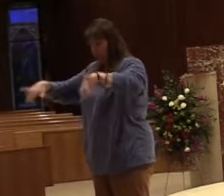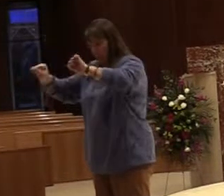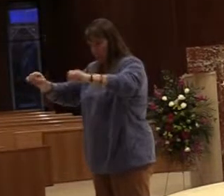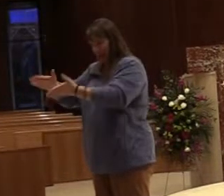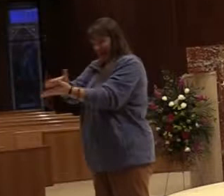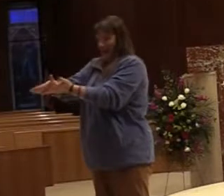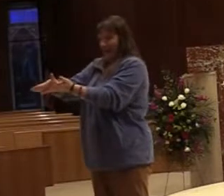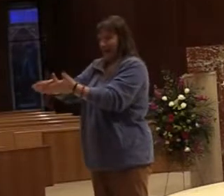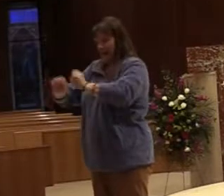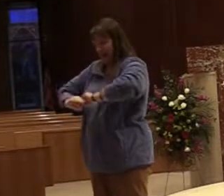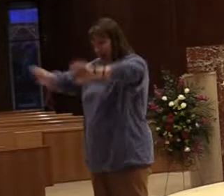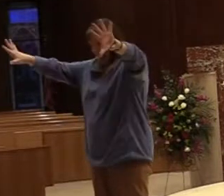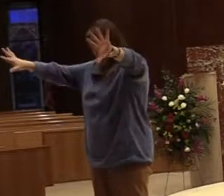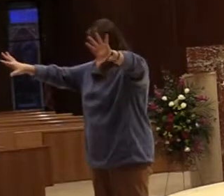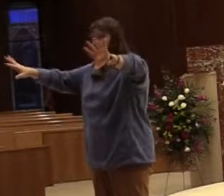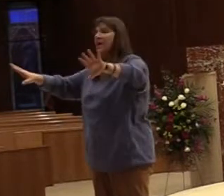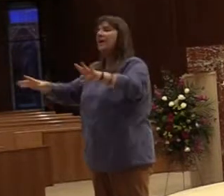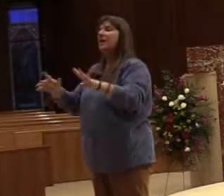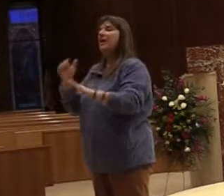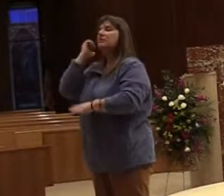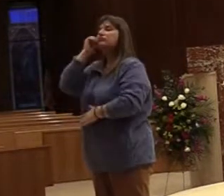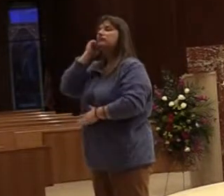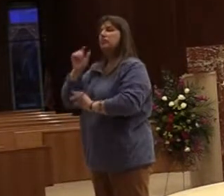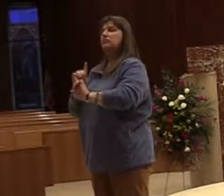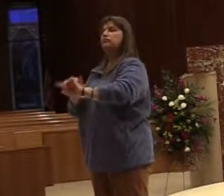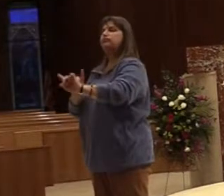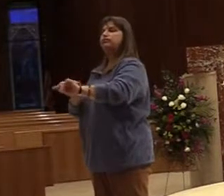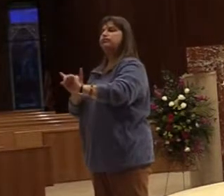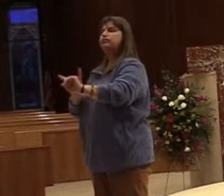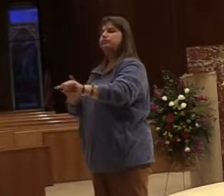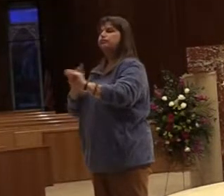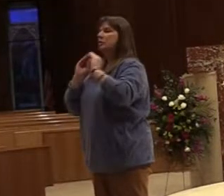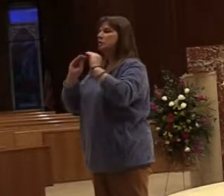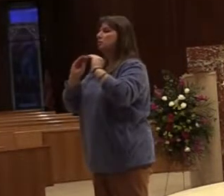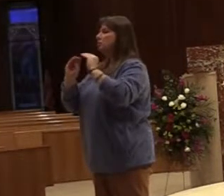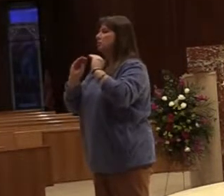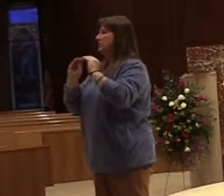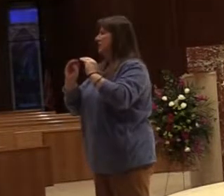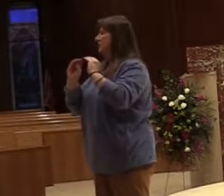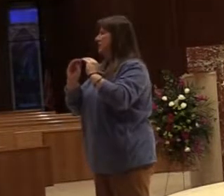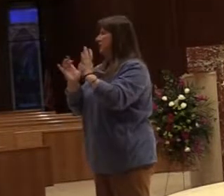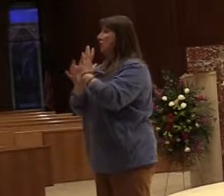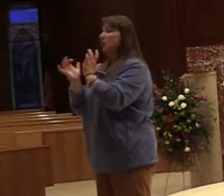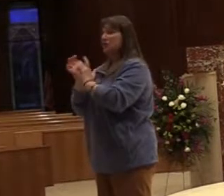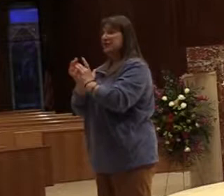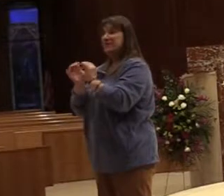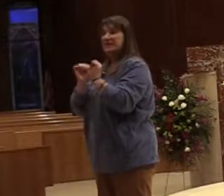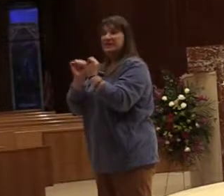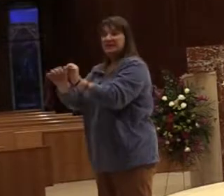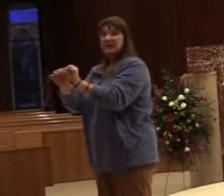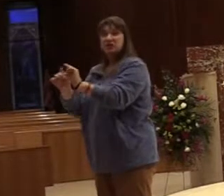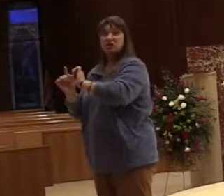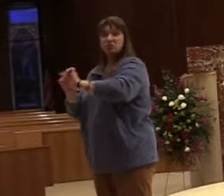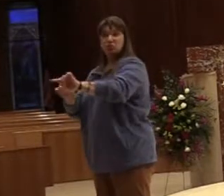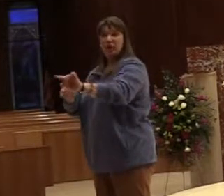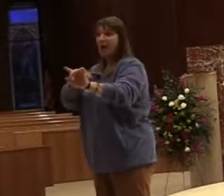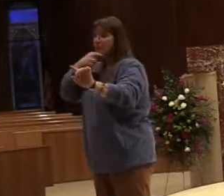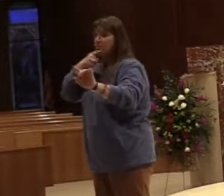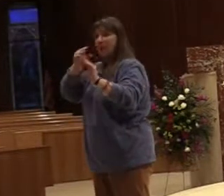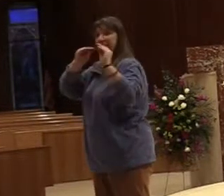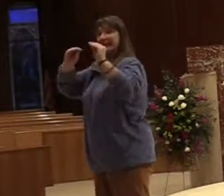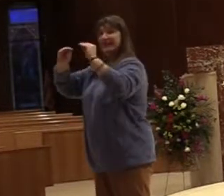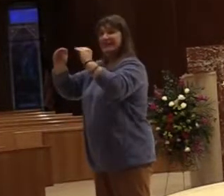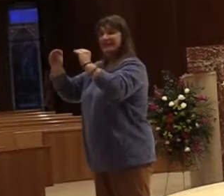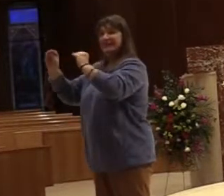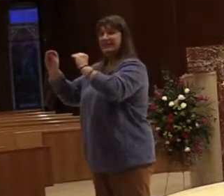after running merchants out of the temple courts, Jesus here continued to boldly continue his work of public teaching and